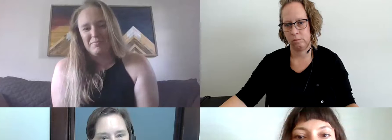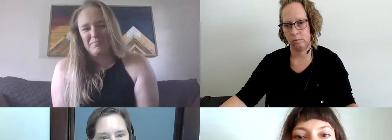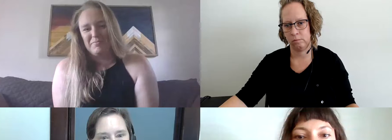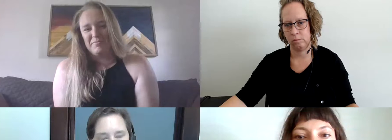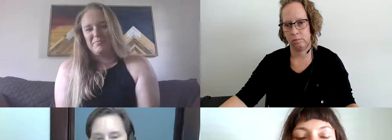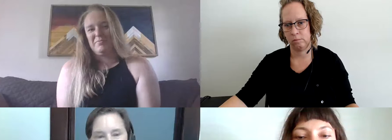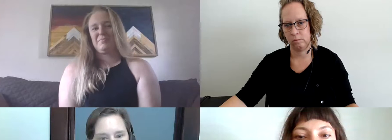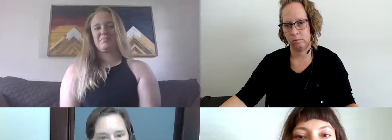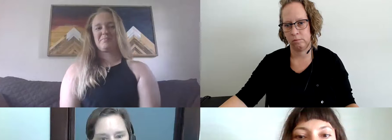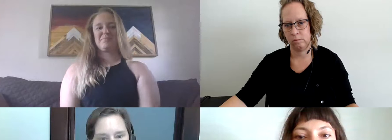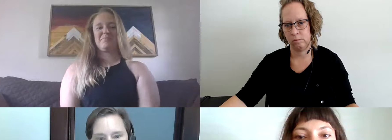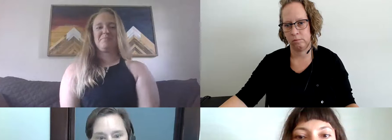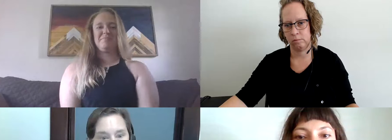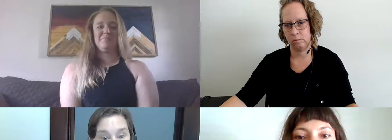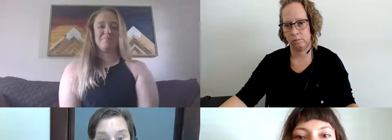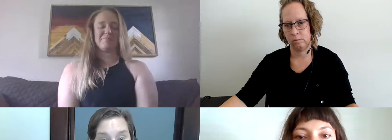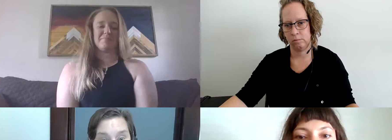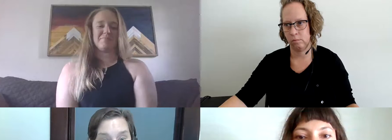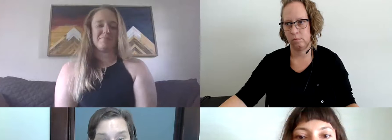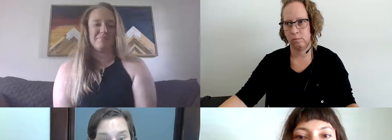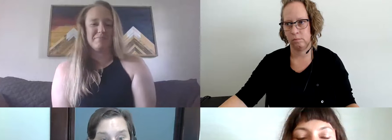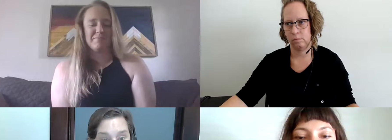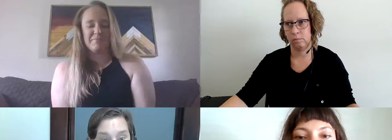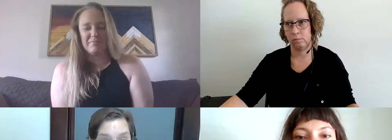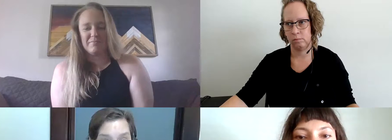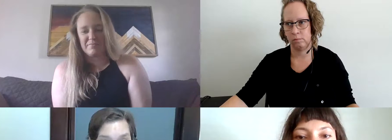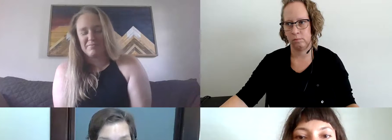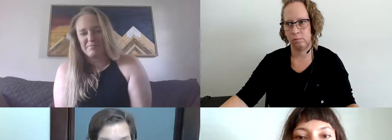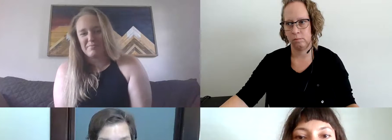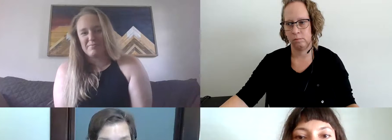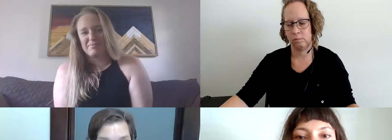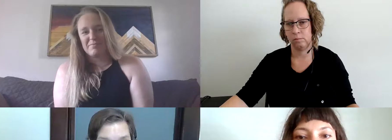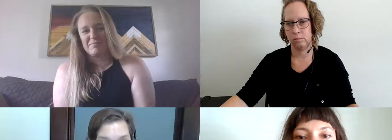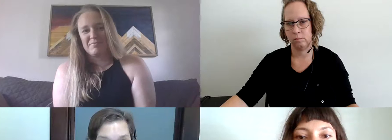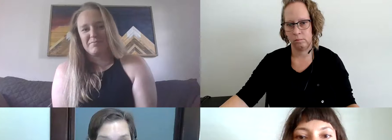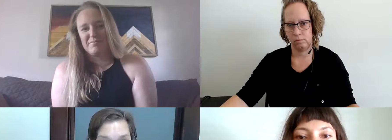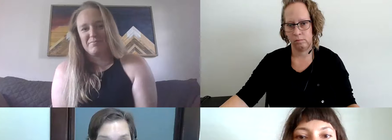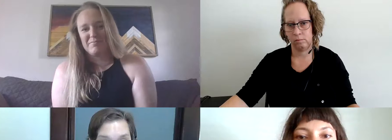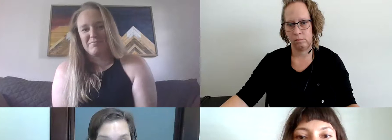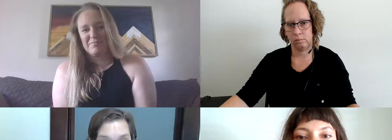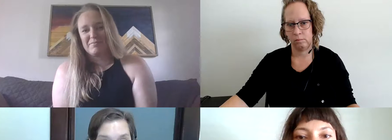Relay makes a big difference for people like me or people on your staffs.